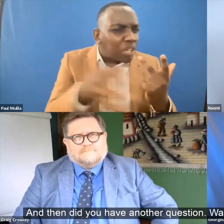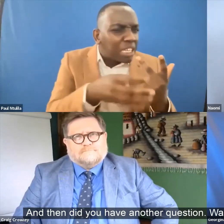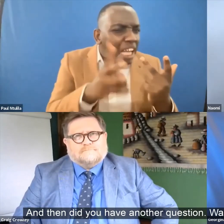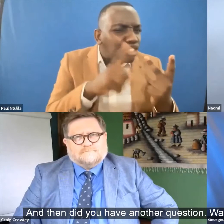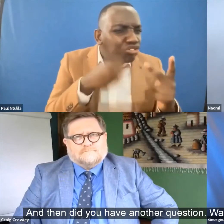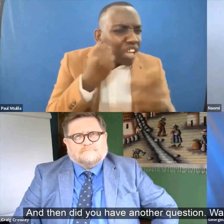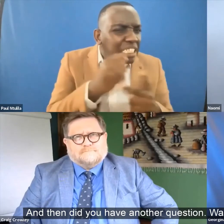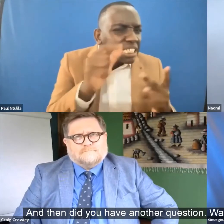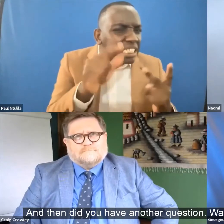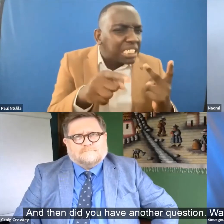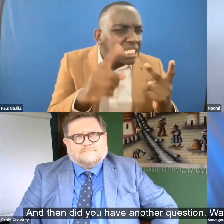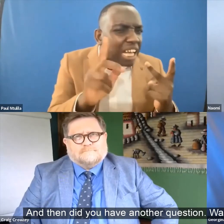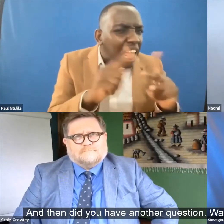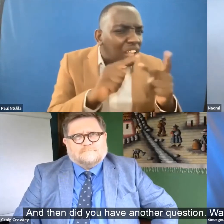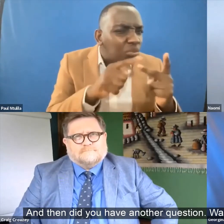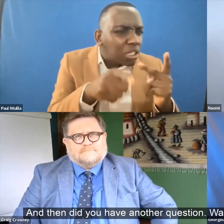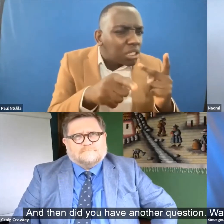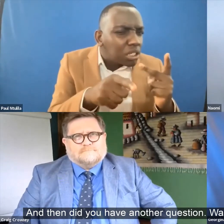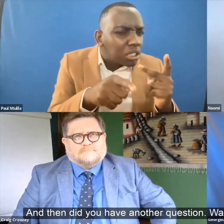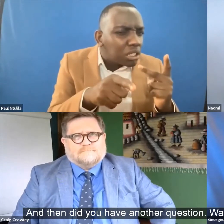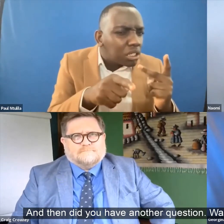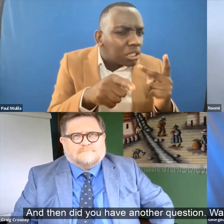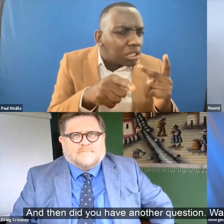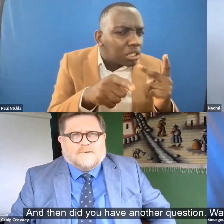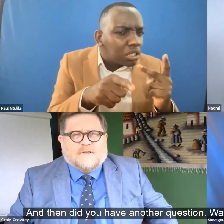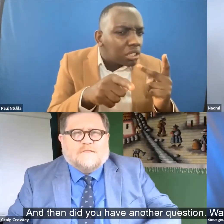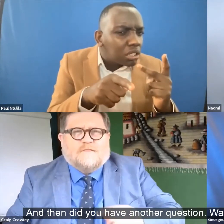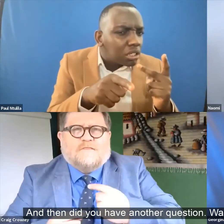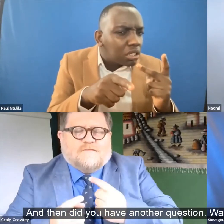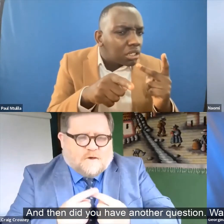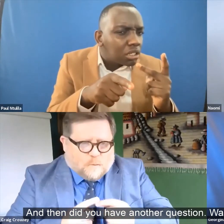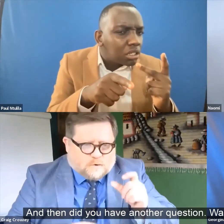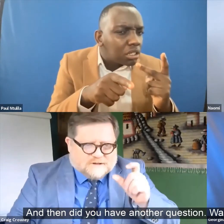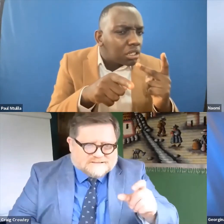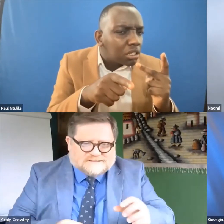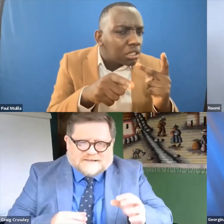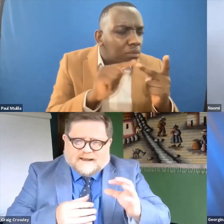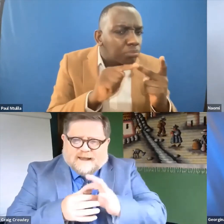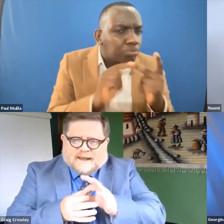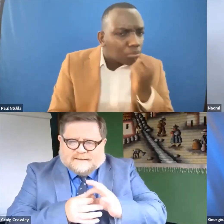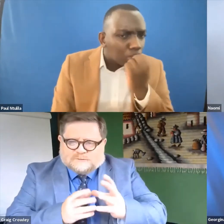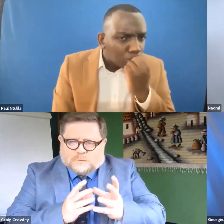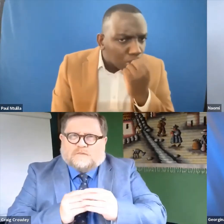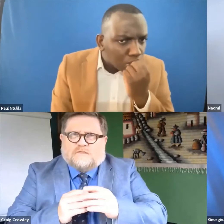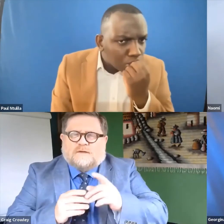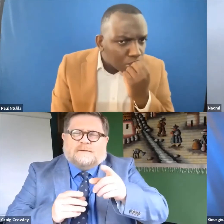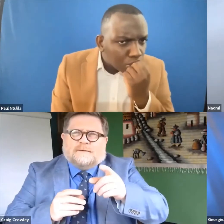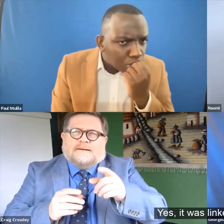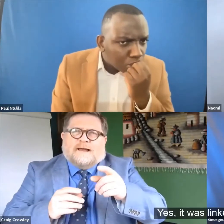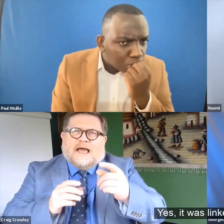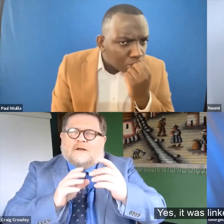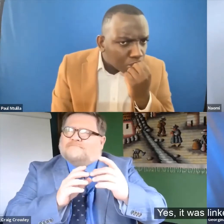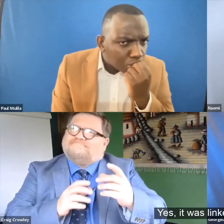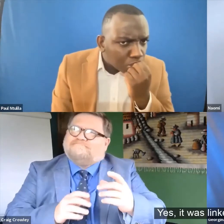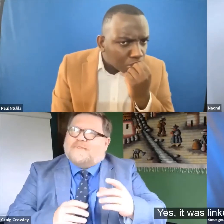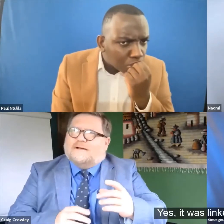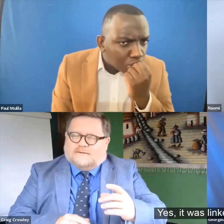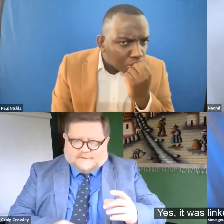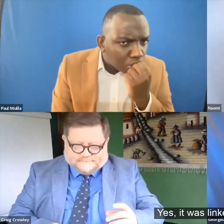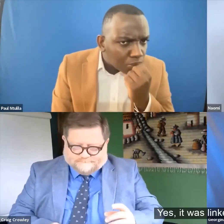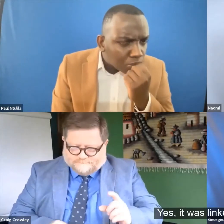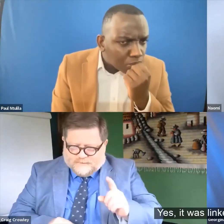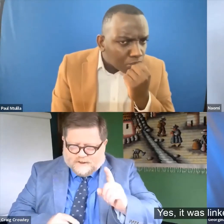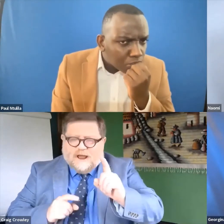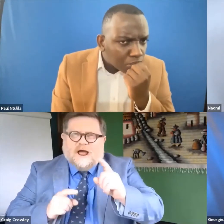And then, did you have another question? Was there another part of the question in that question? Yes, it was linked